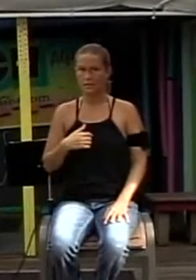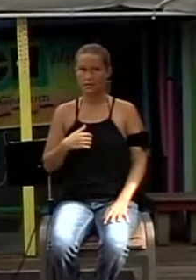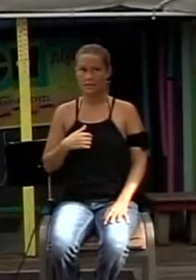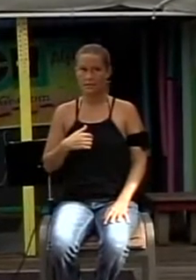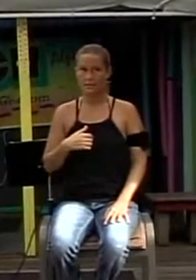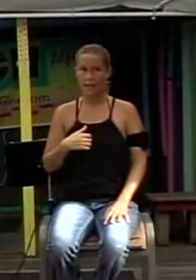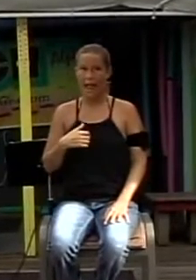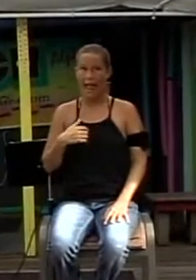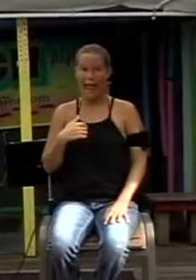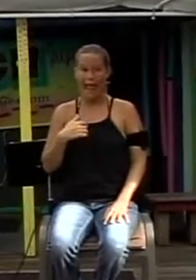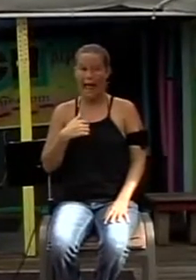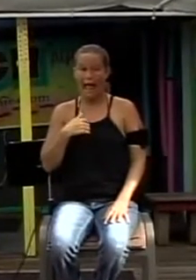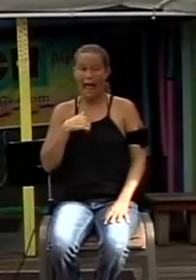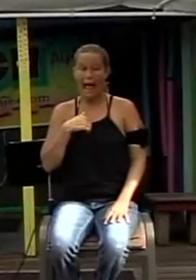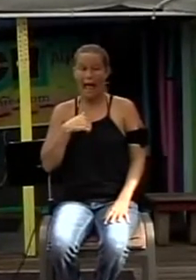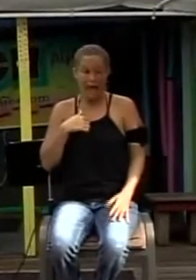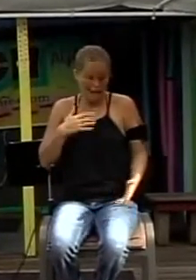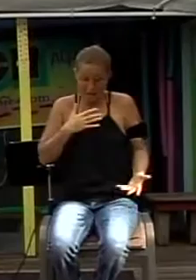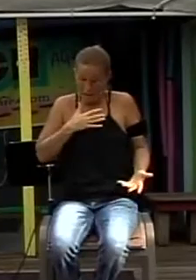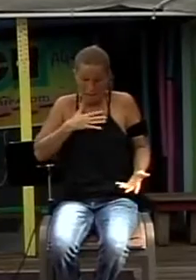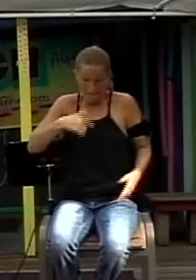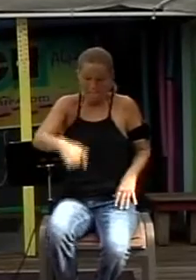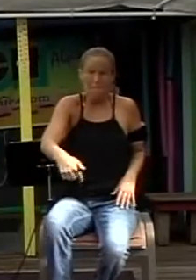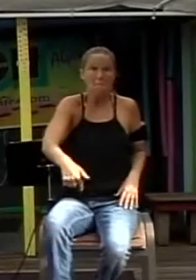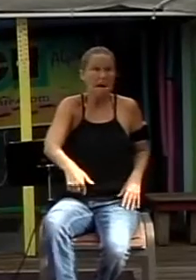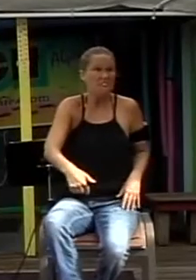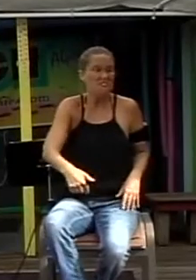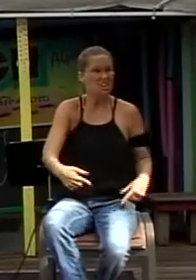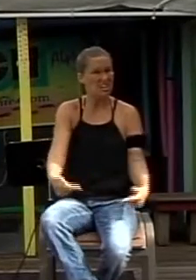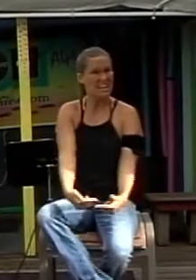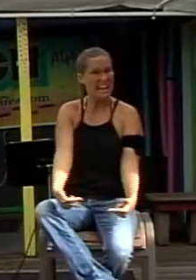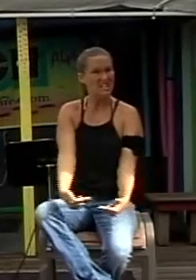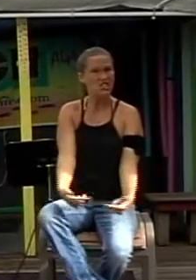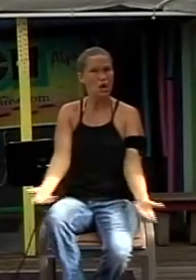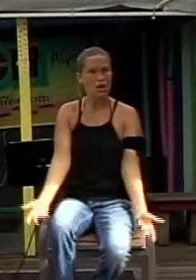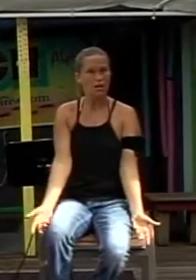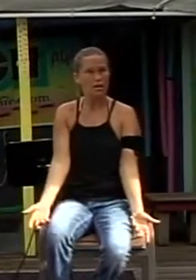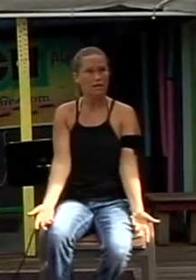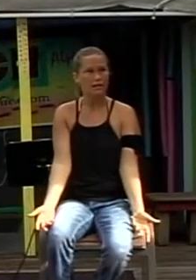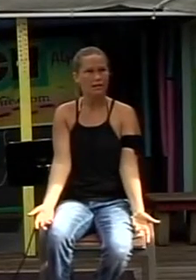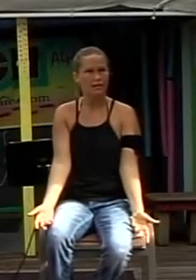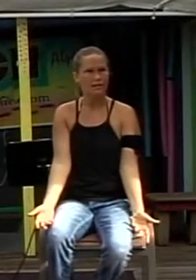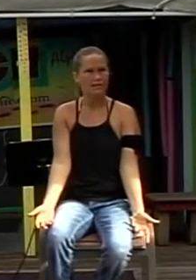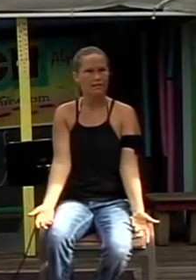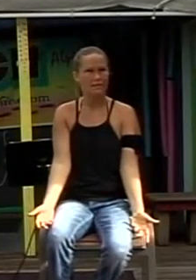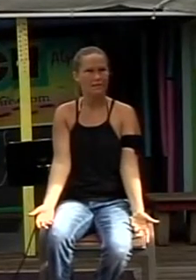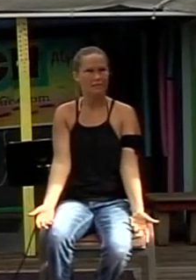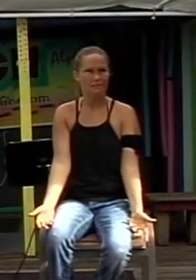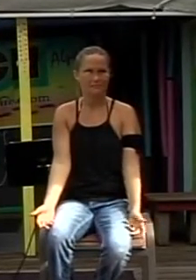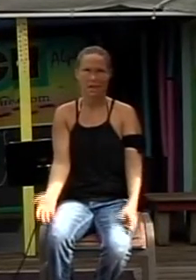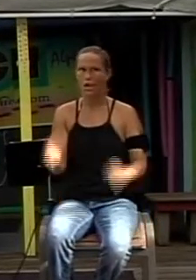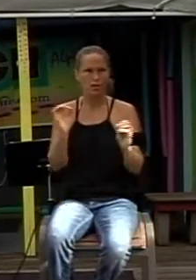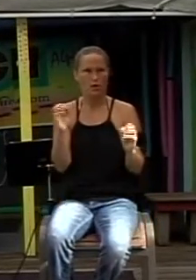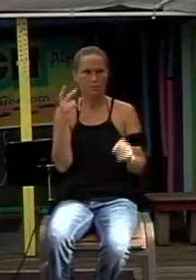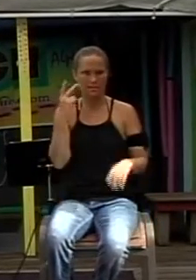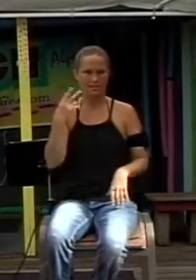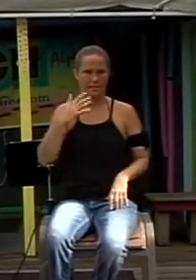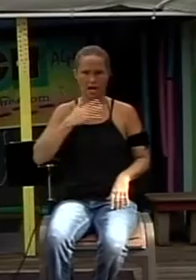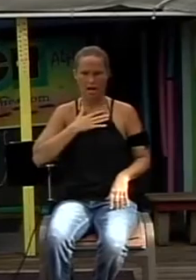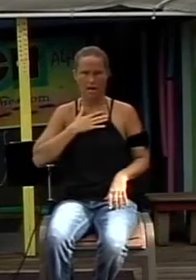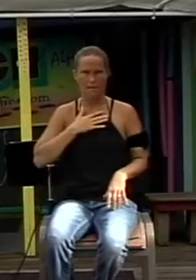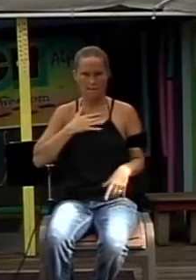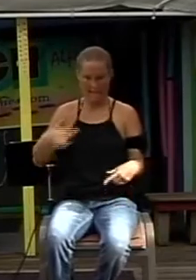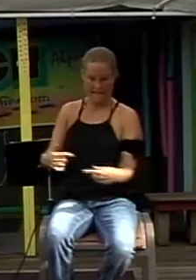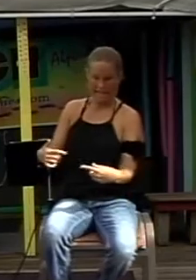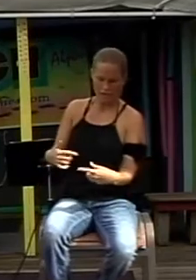I was going on the weekend, and I had an injured foot, so I couldn't even fit in a shoe. But nobody noticed the big old swollen foot. They were just all about,